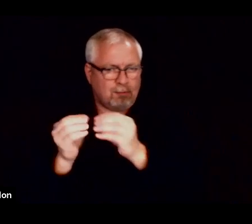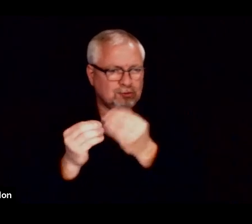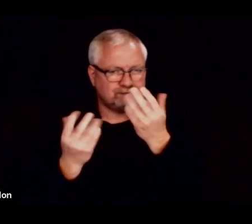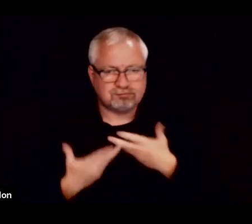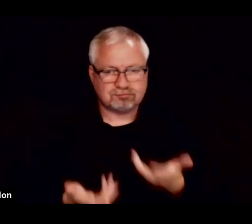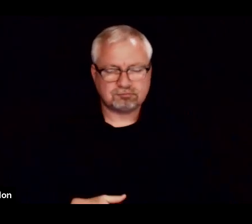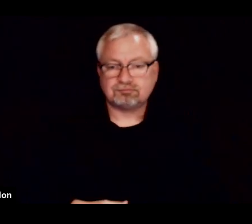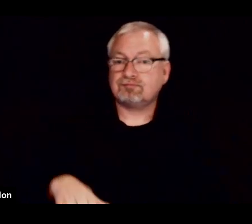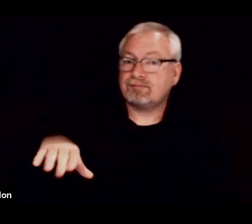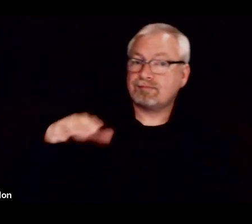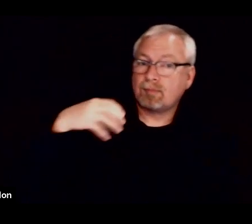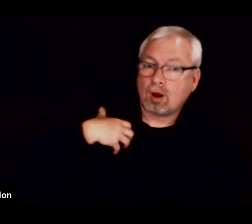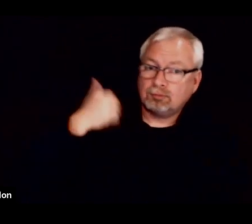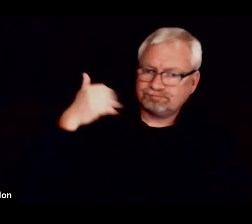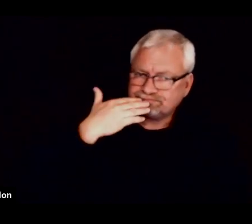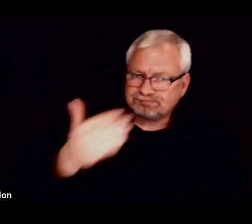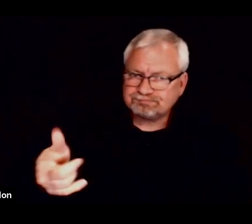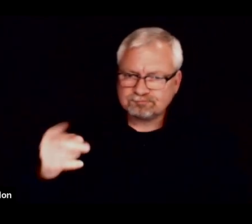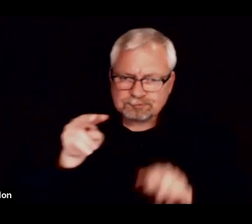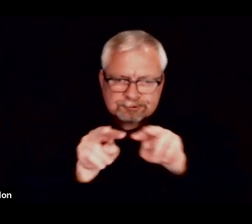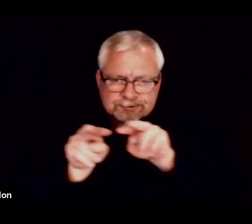data. Chris, you want to take that one?